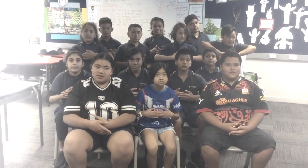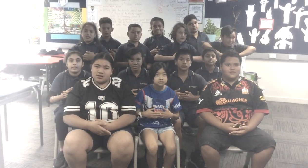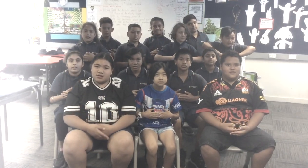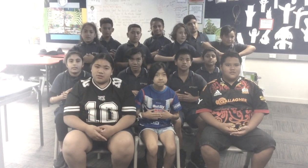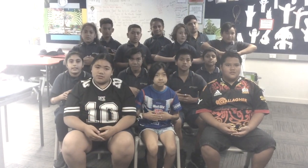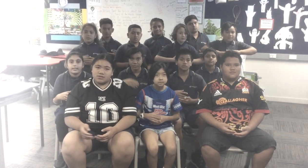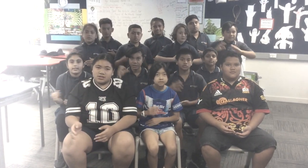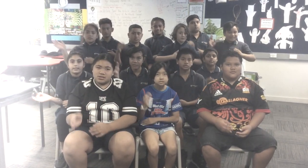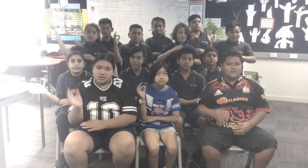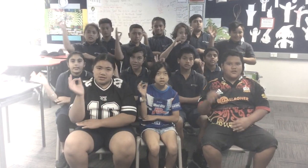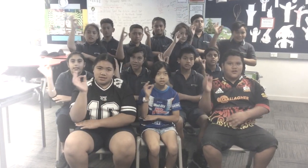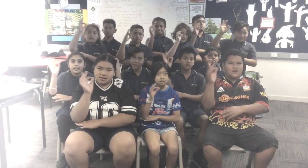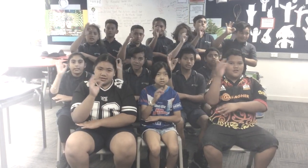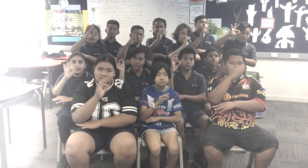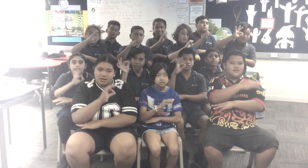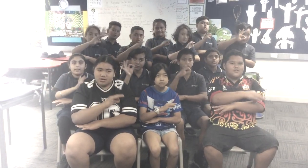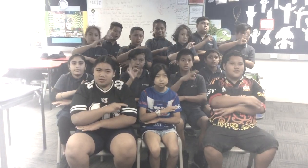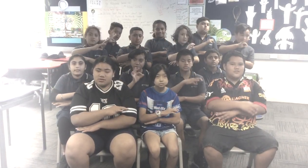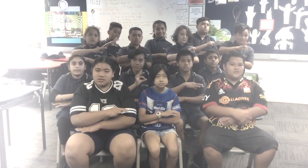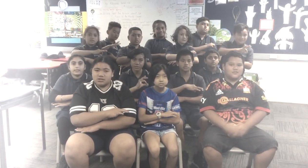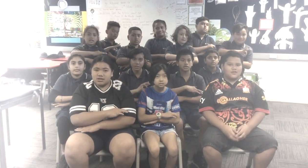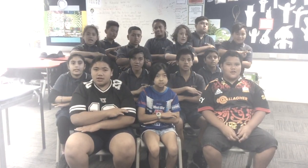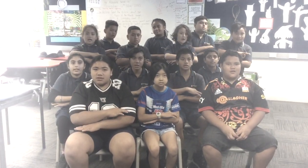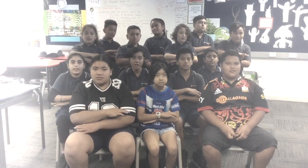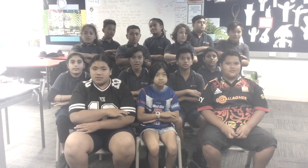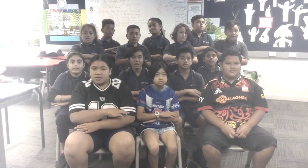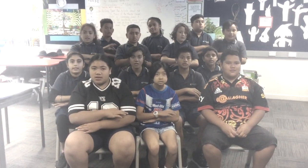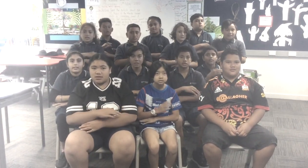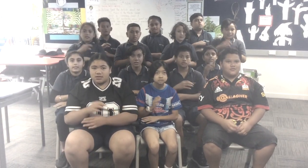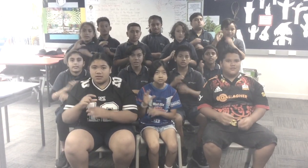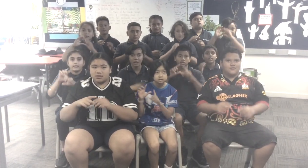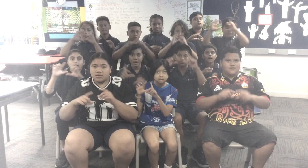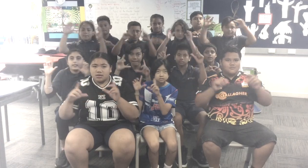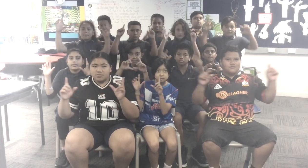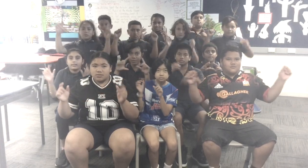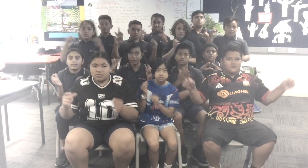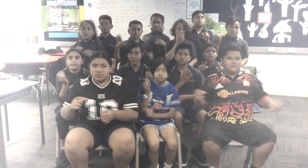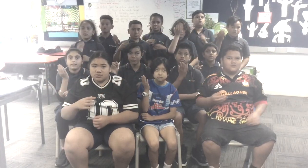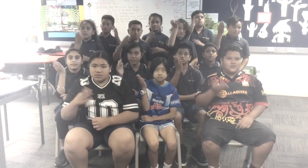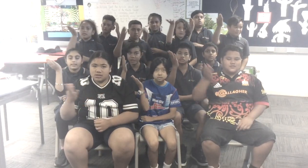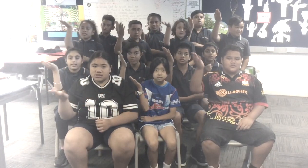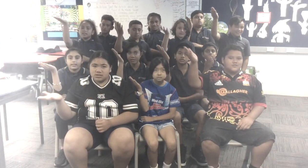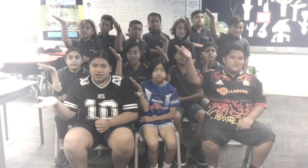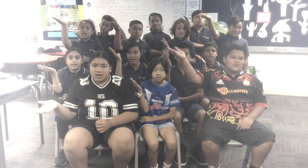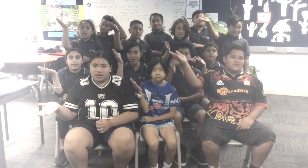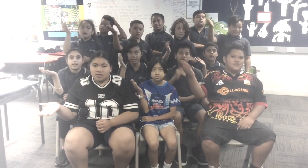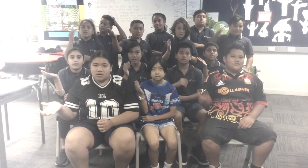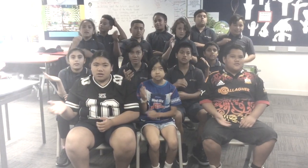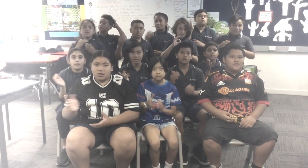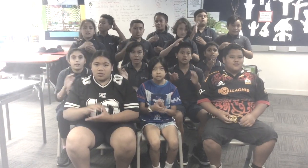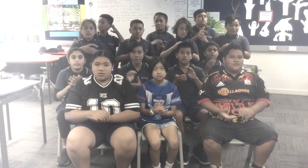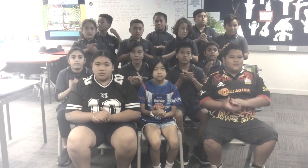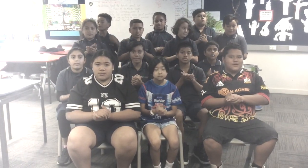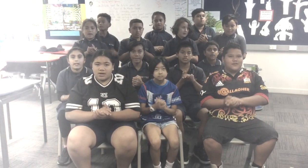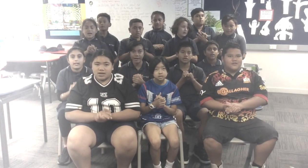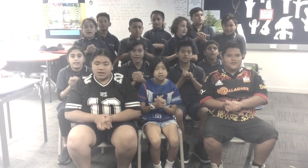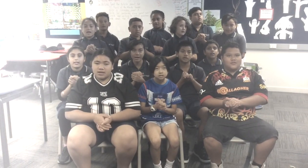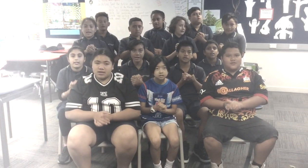evening, when the sun goes down and the moon is out, hold